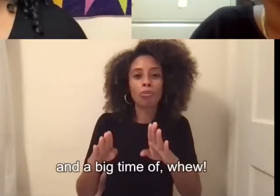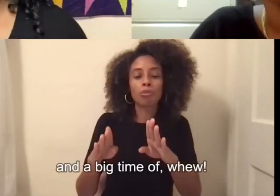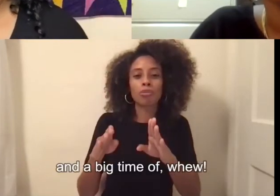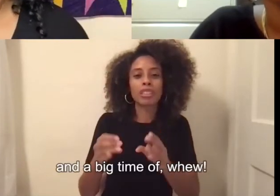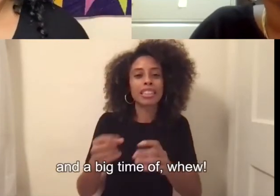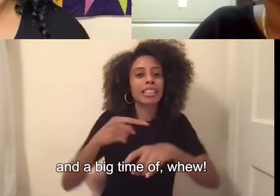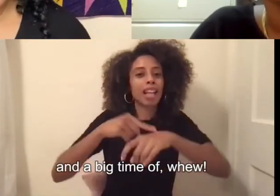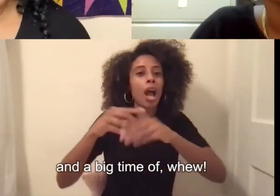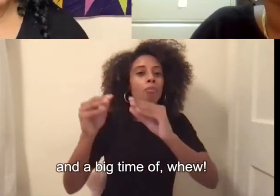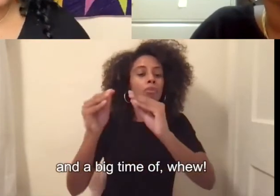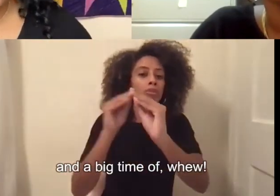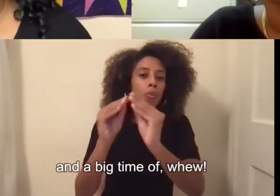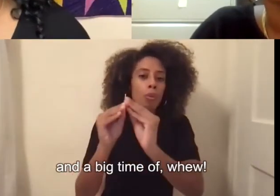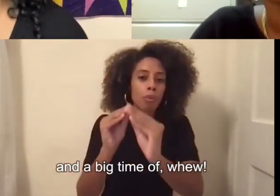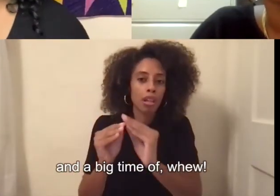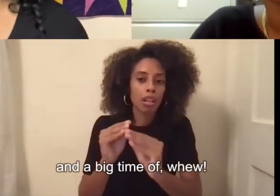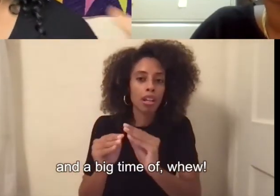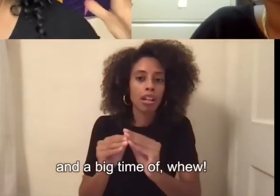big time of